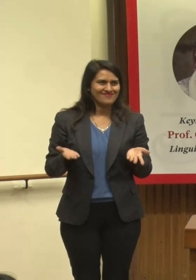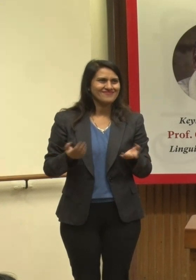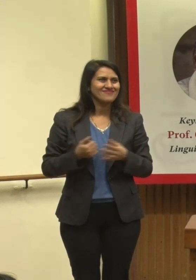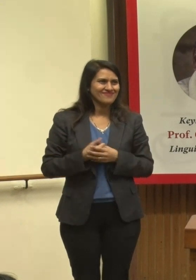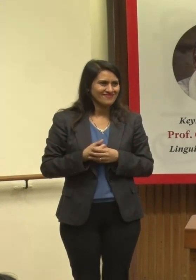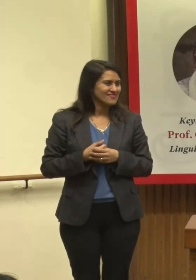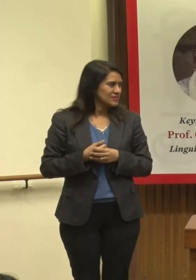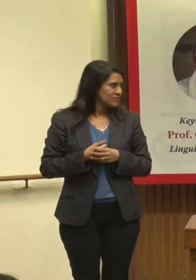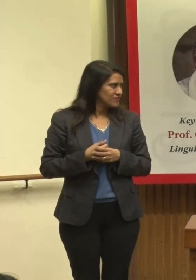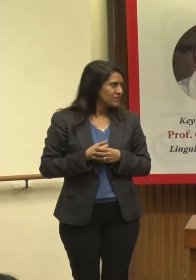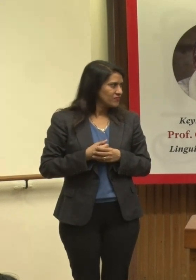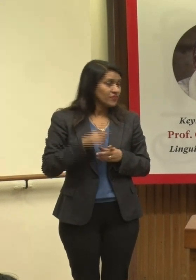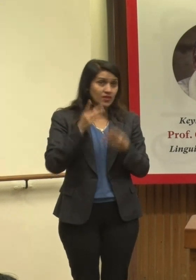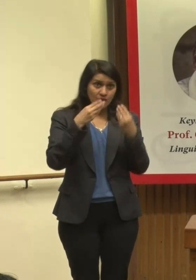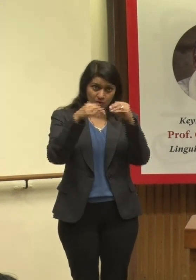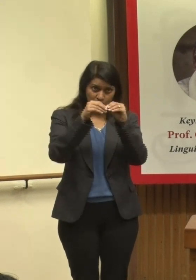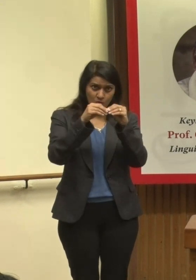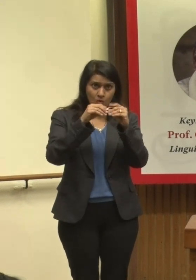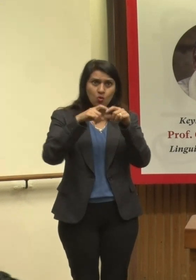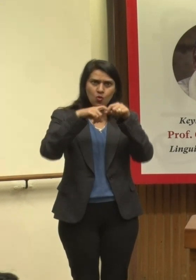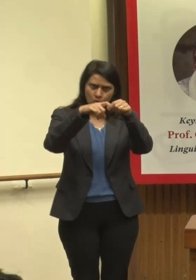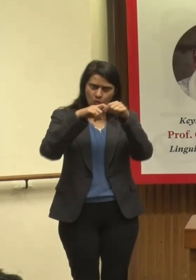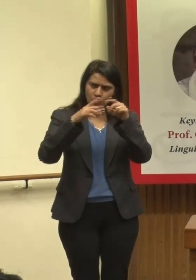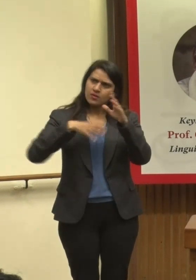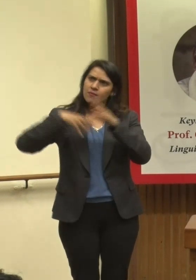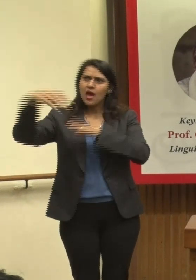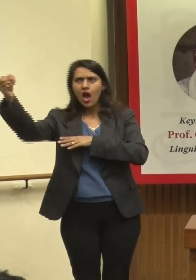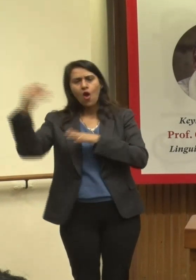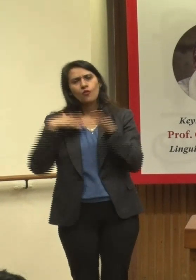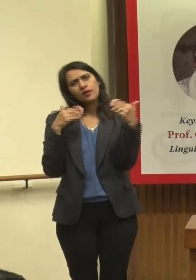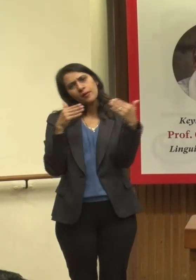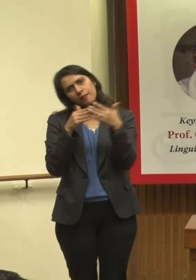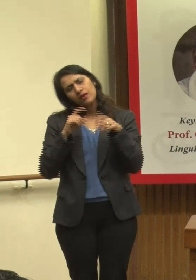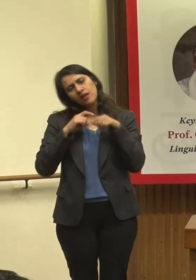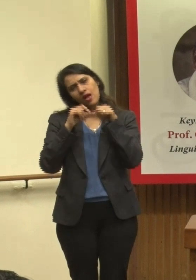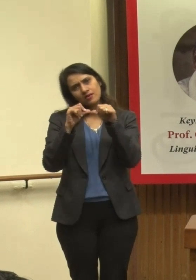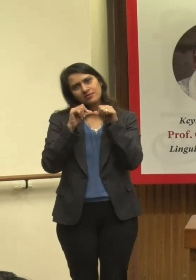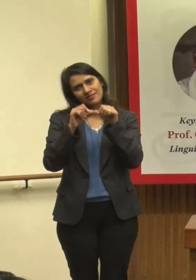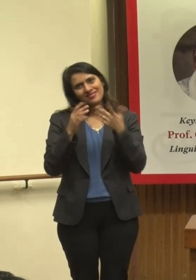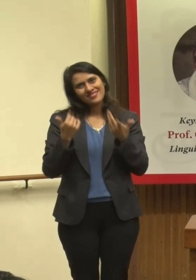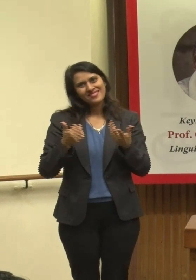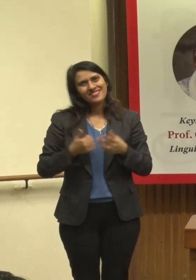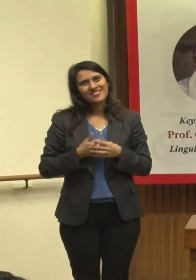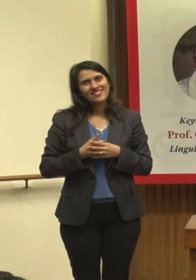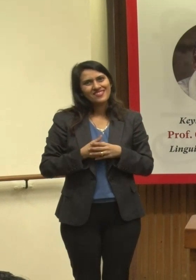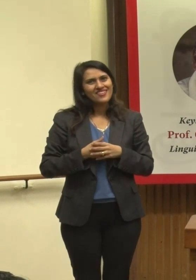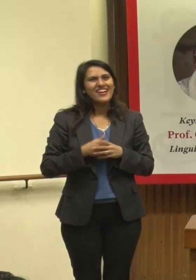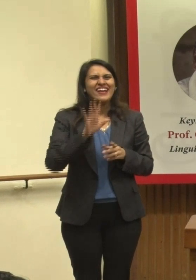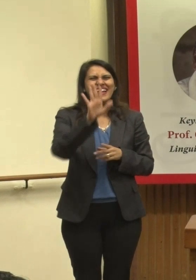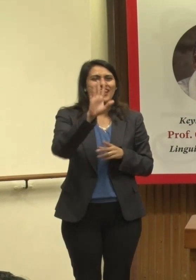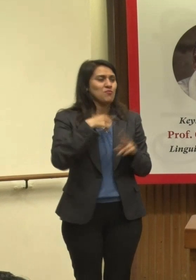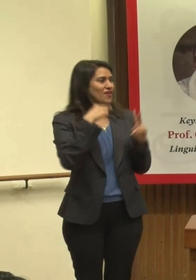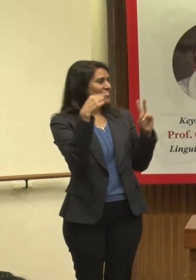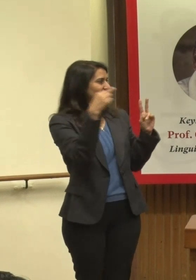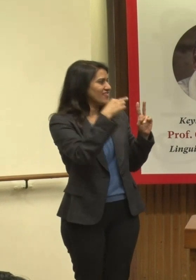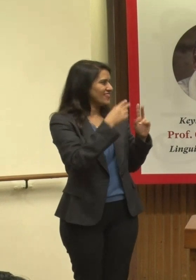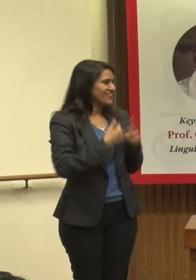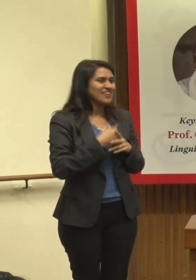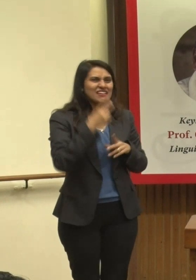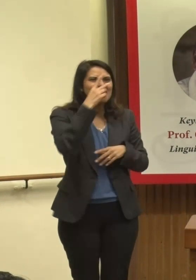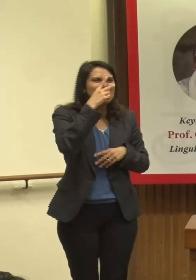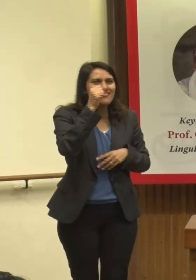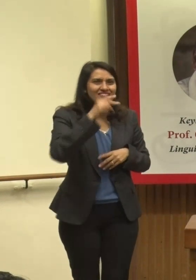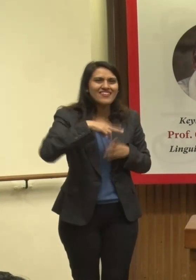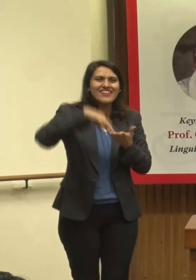But you have more questions, I can meet you outside and I will answer those questions. You had problem with seems I just No, thank